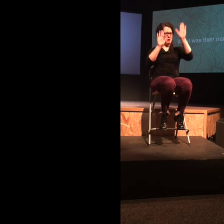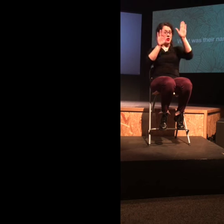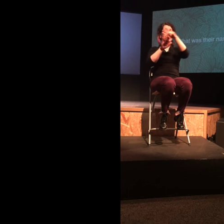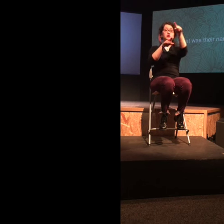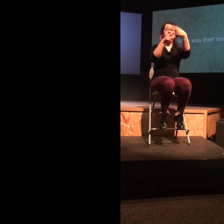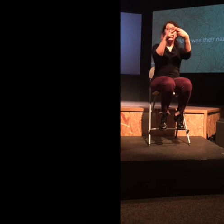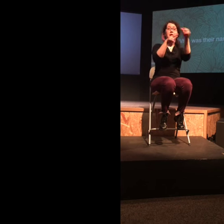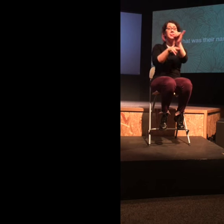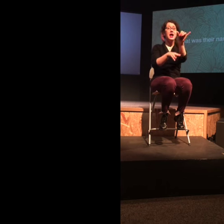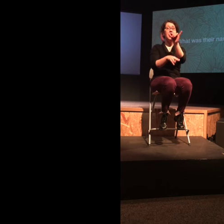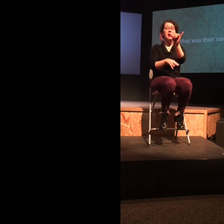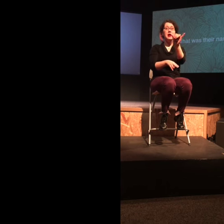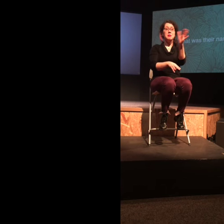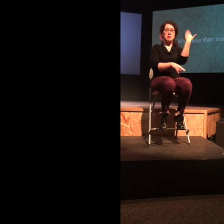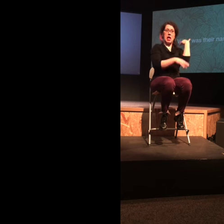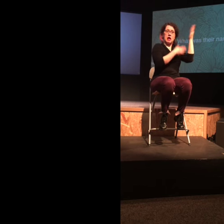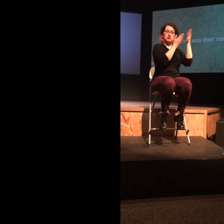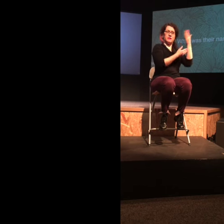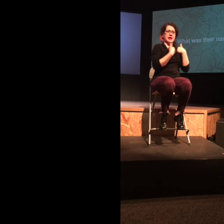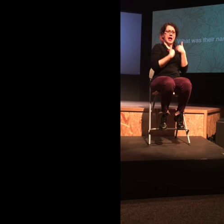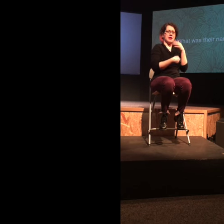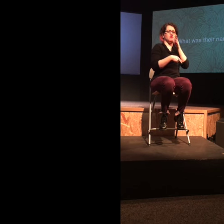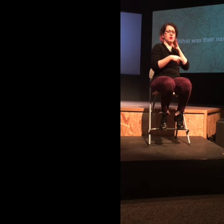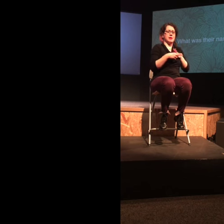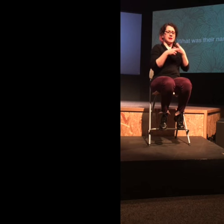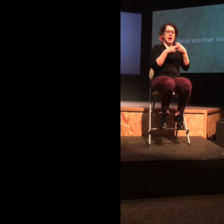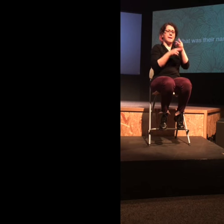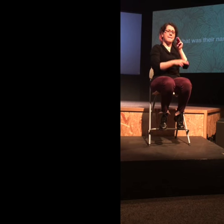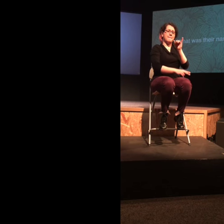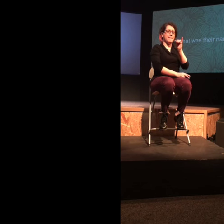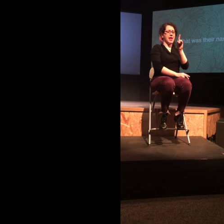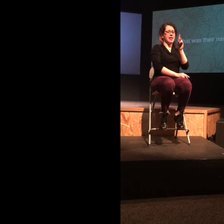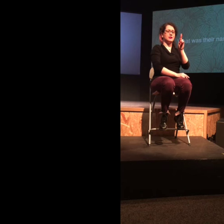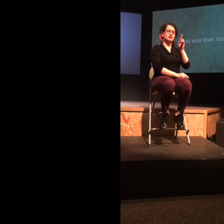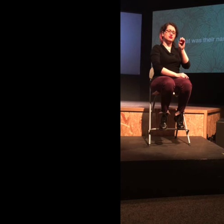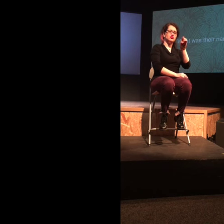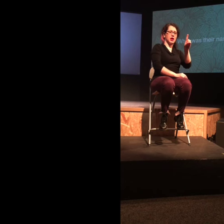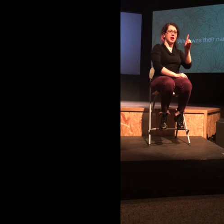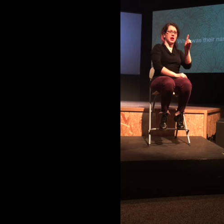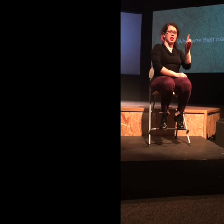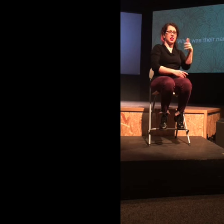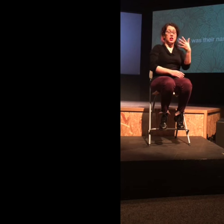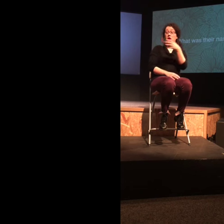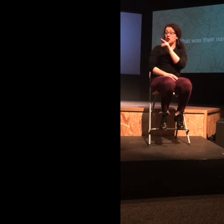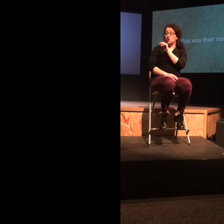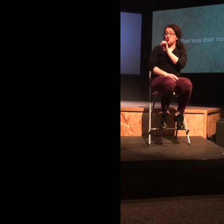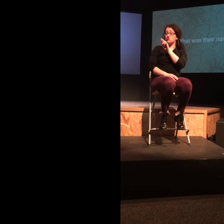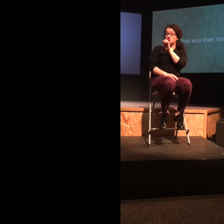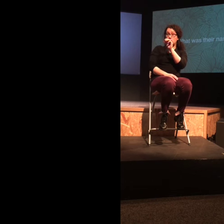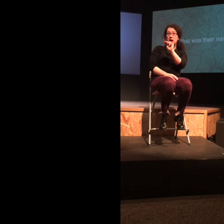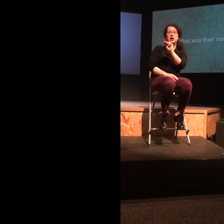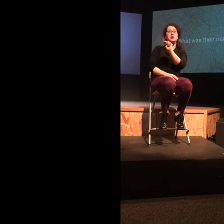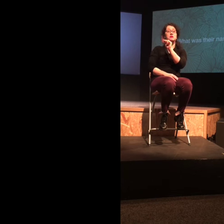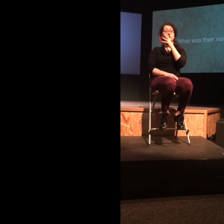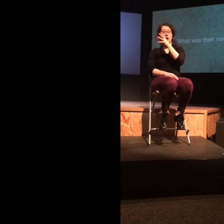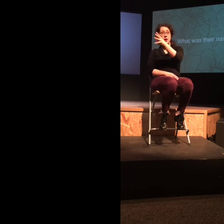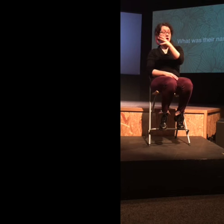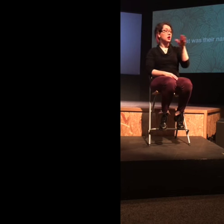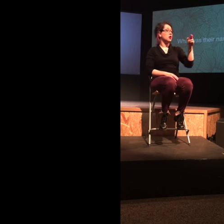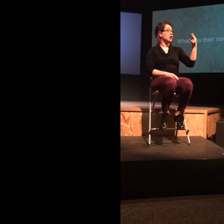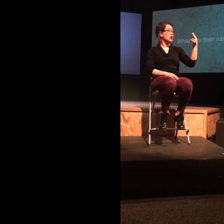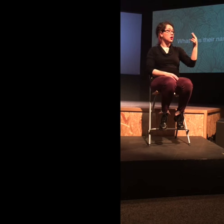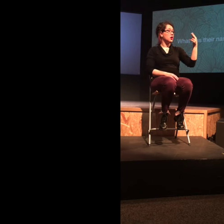here? We had a Mildred last service. That was a good one, too. Who else? Noreen, grandma. Noreen, grandma? Helen